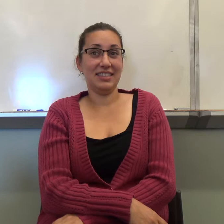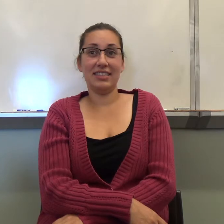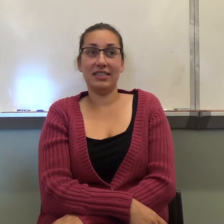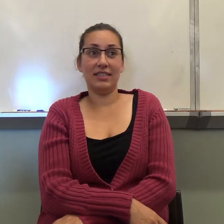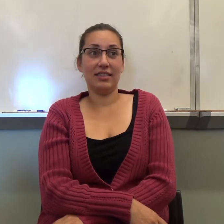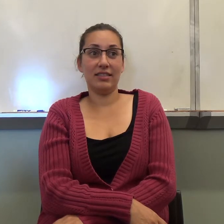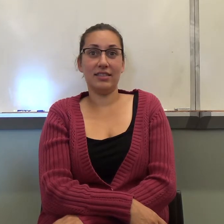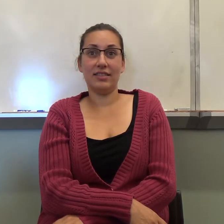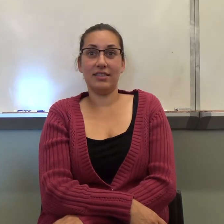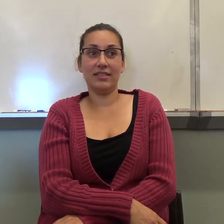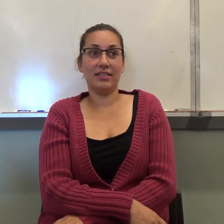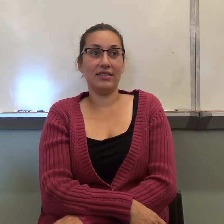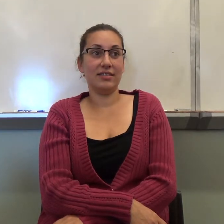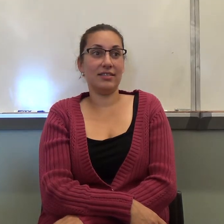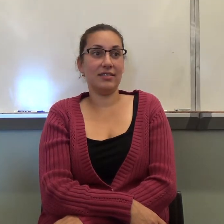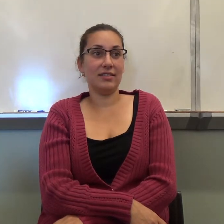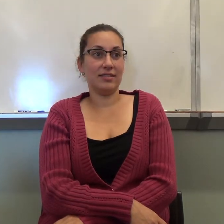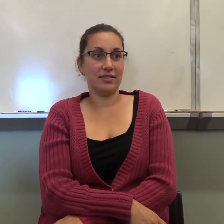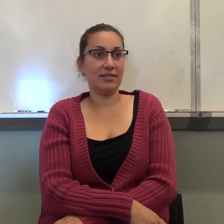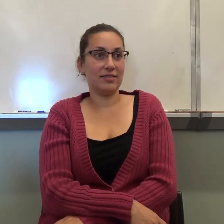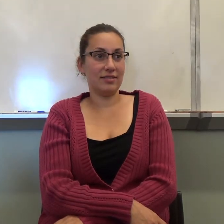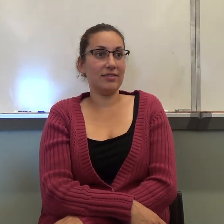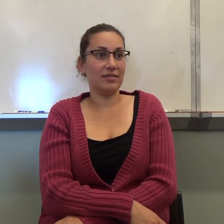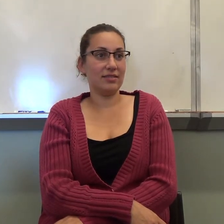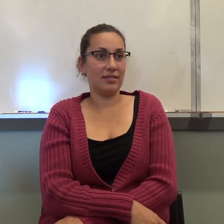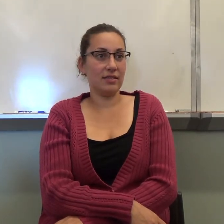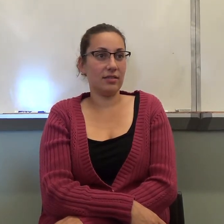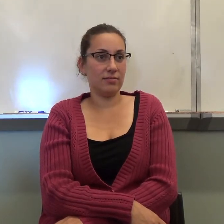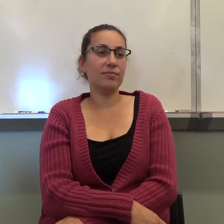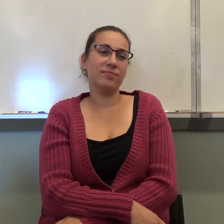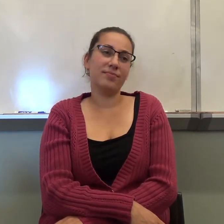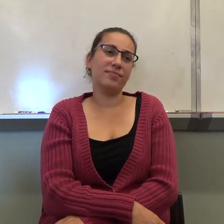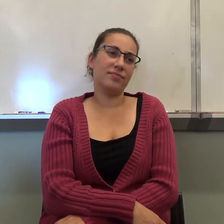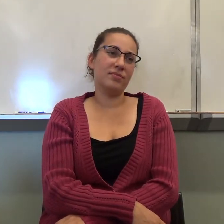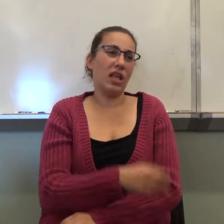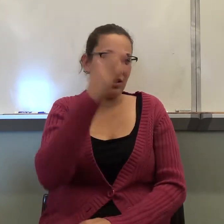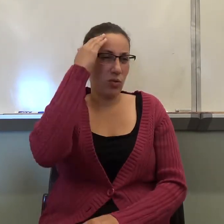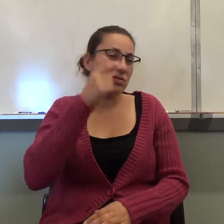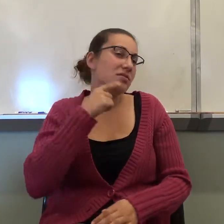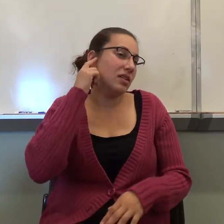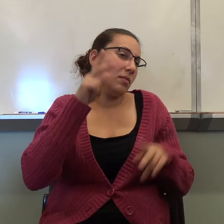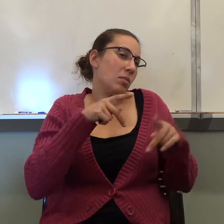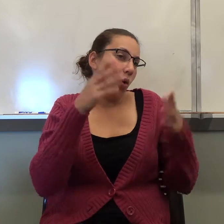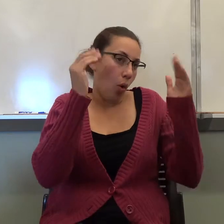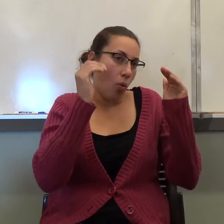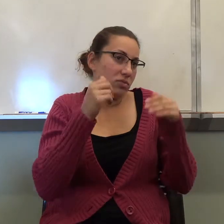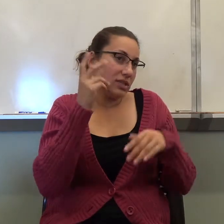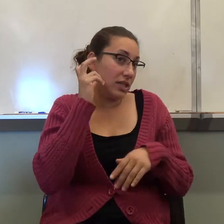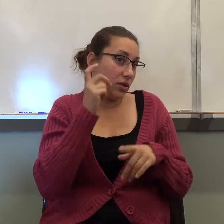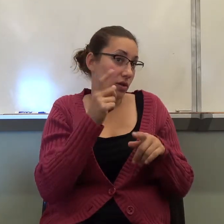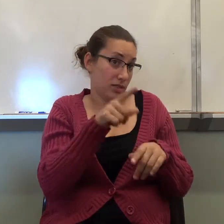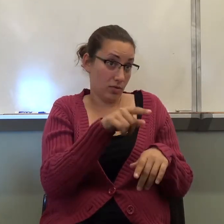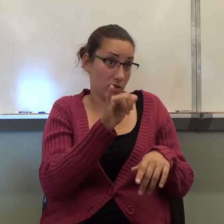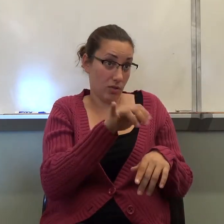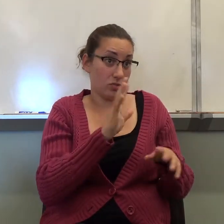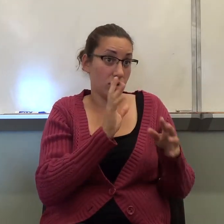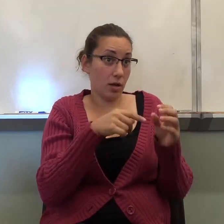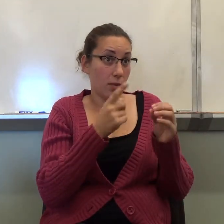common factor in two terms, you can pull it out and write it as a product of that common factor, A in